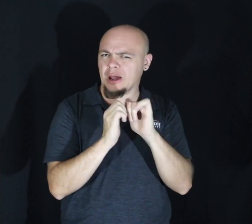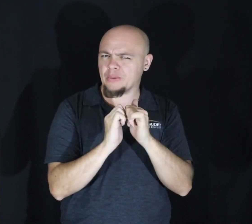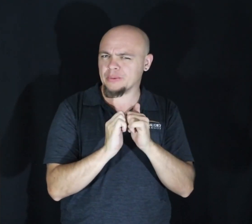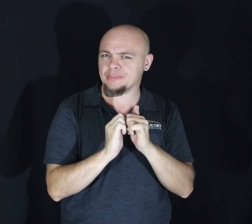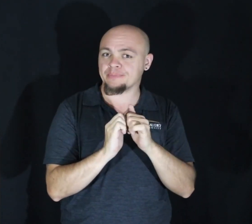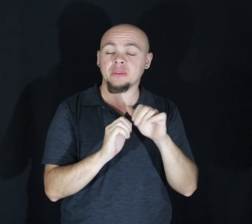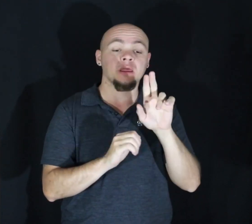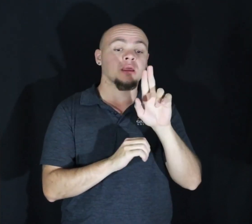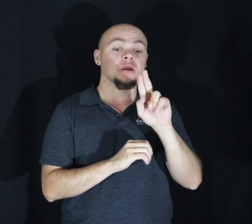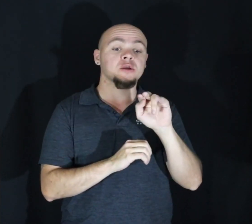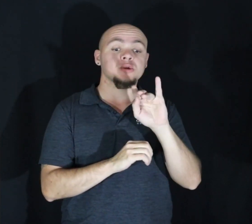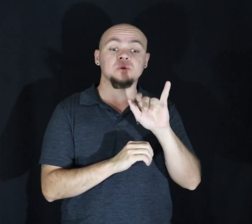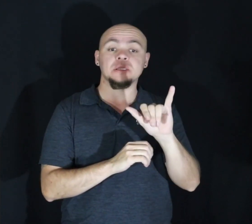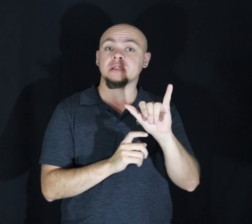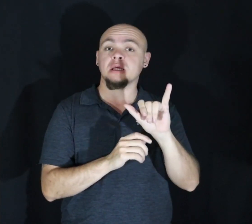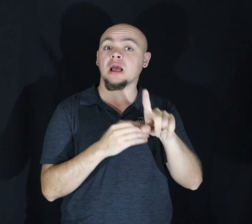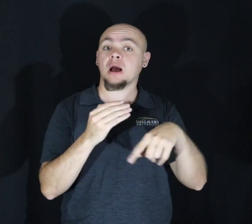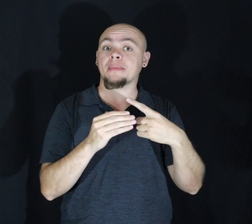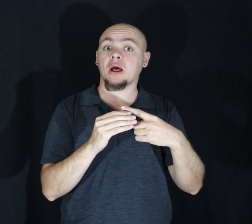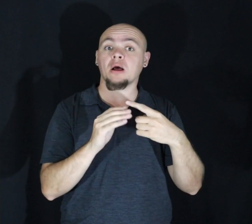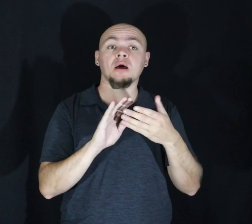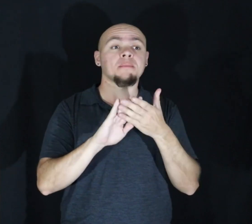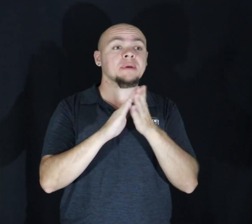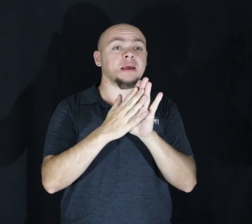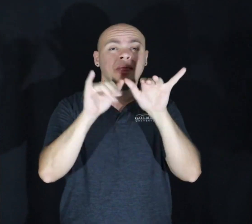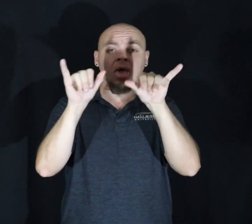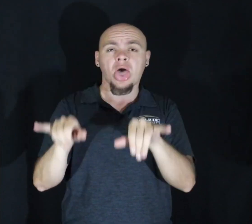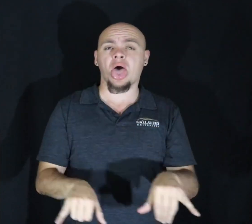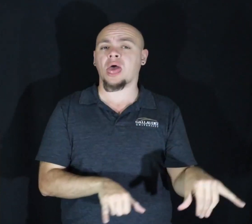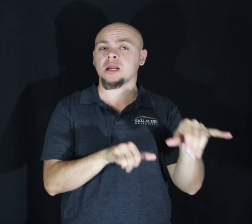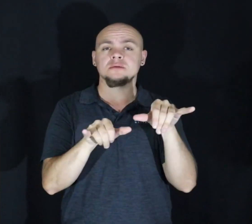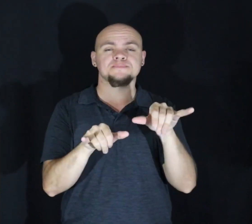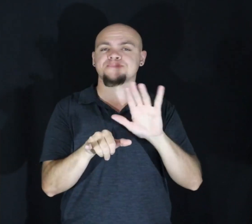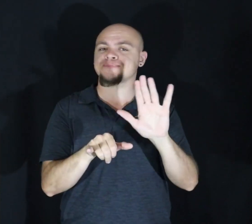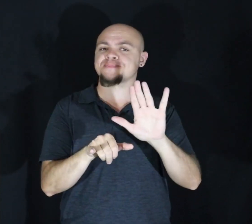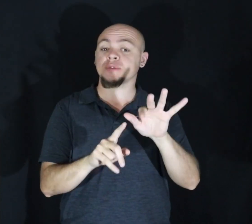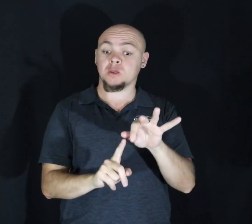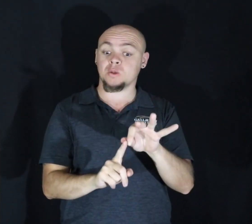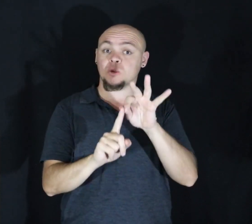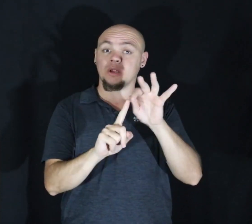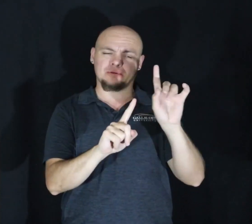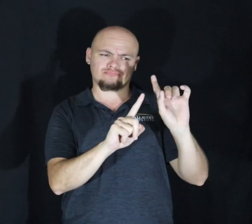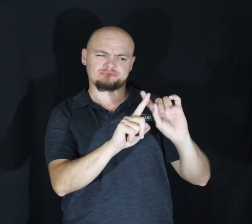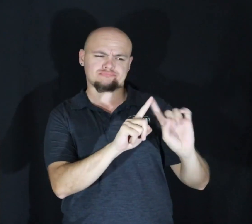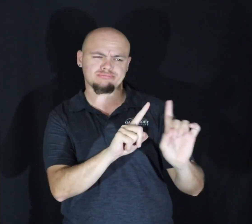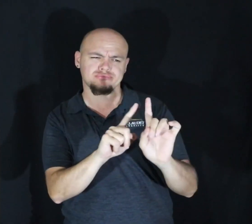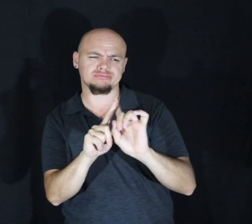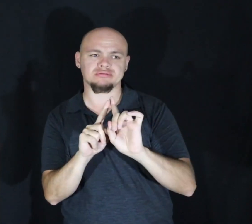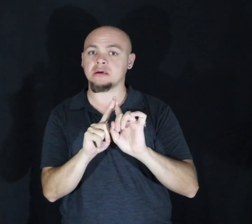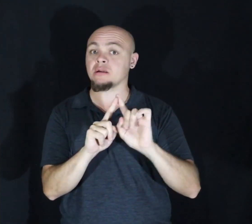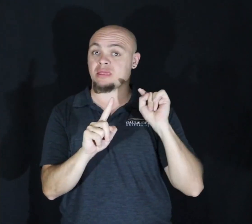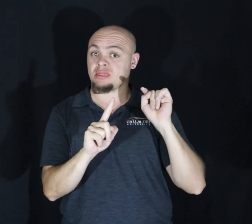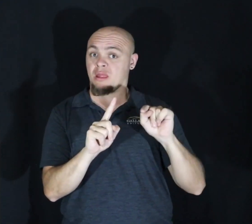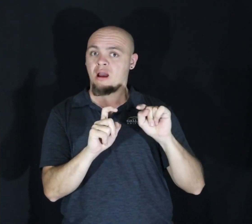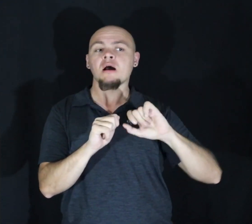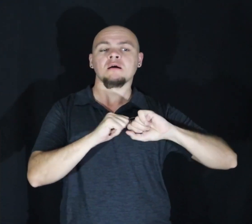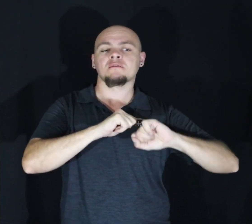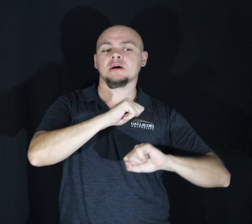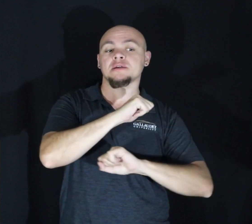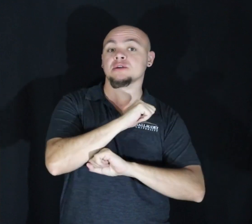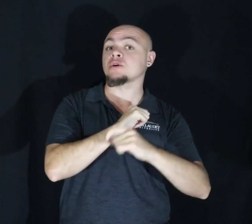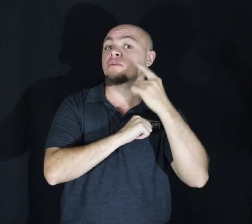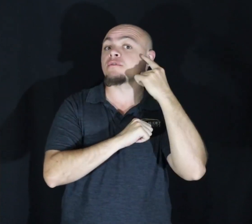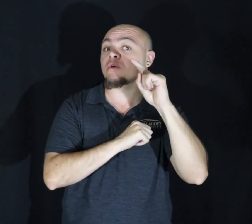Unity isn't about becoming uniform. It's about embracing our unique differences as the foundation of our collective